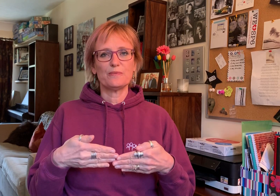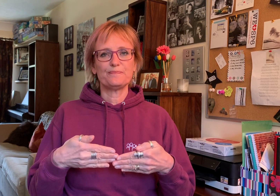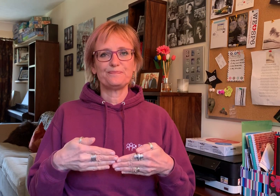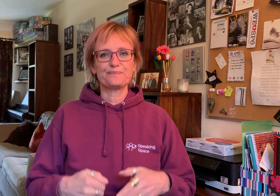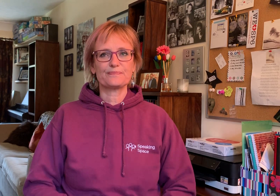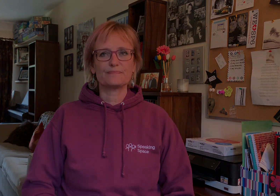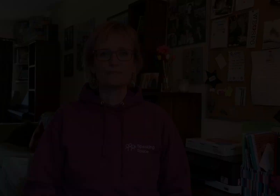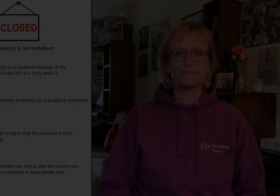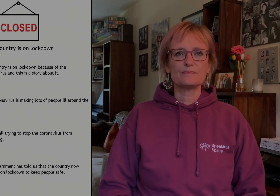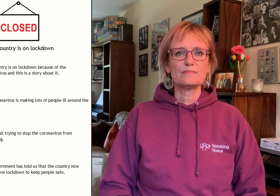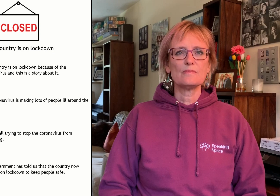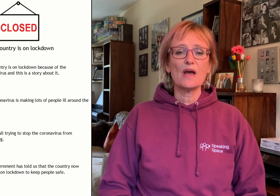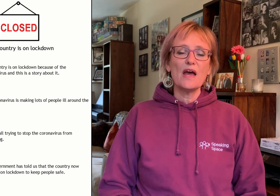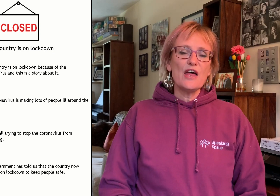Lockdown.